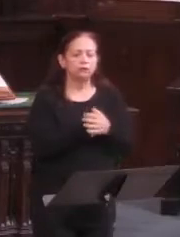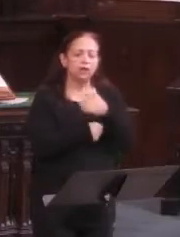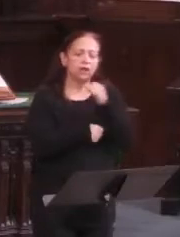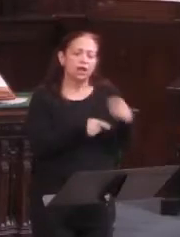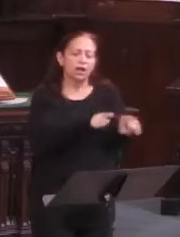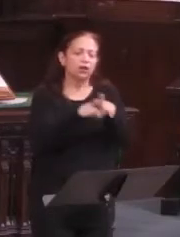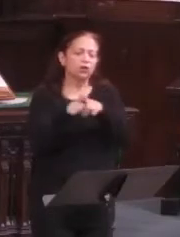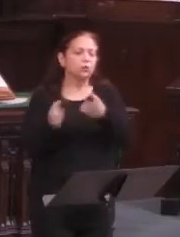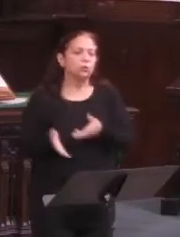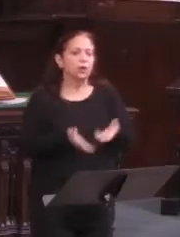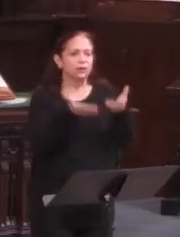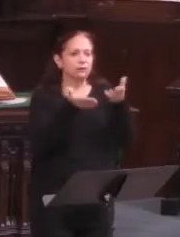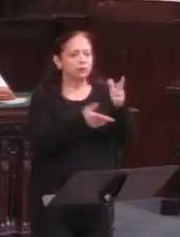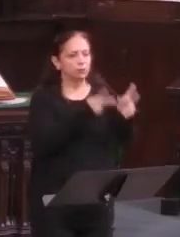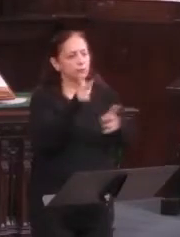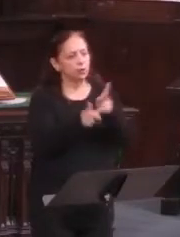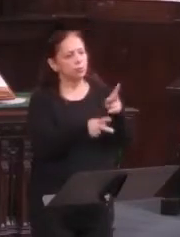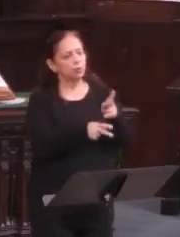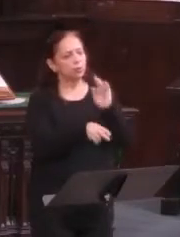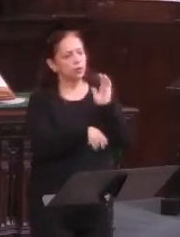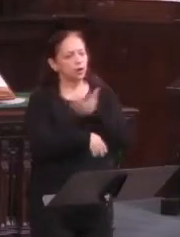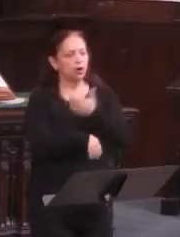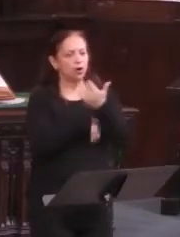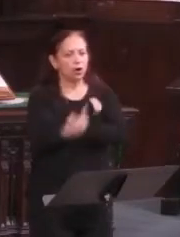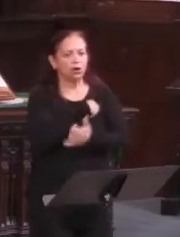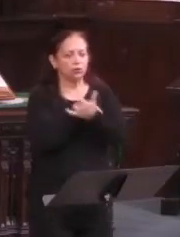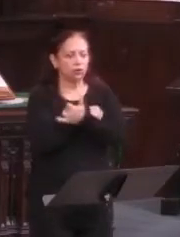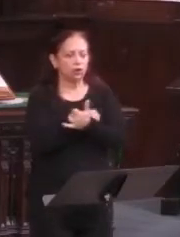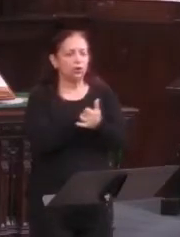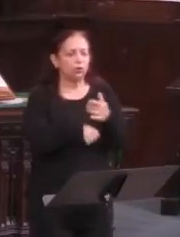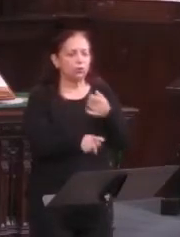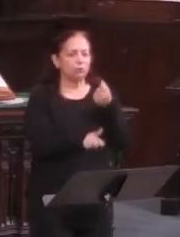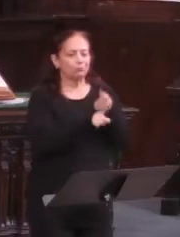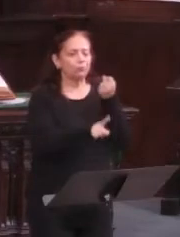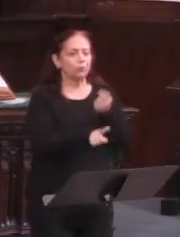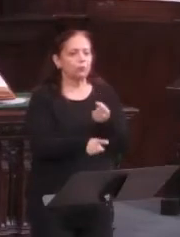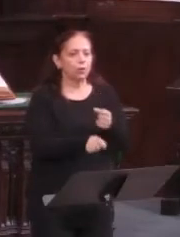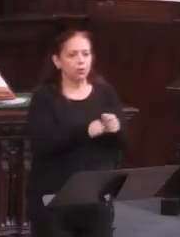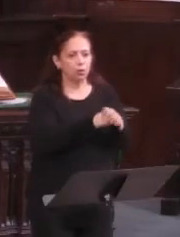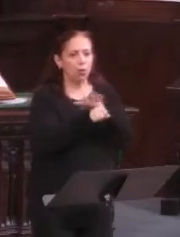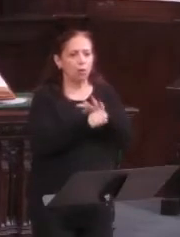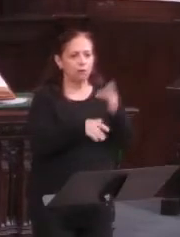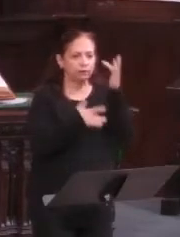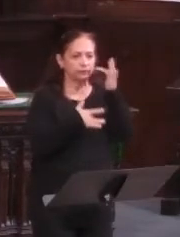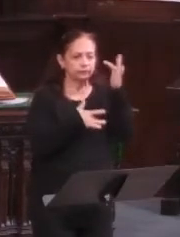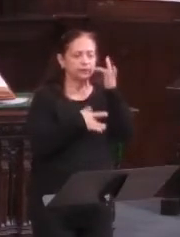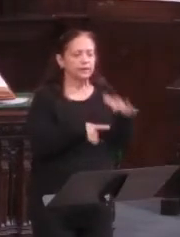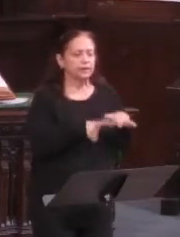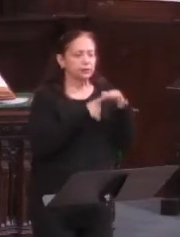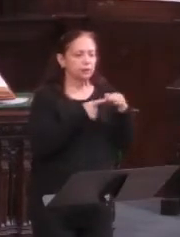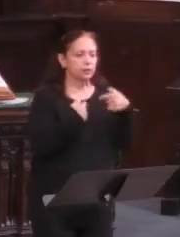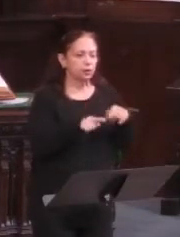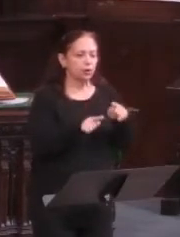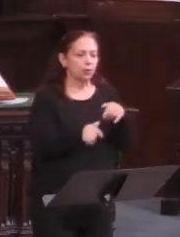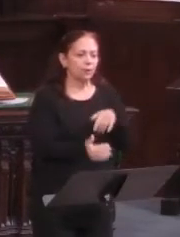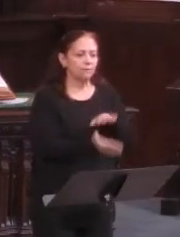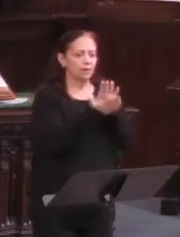we lift up all those in our nation who have contracted COVID-19, especially as we